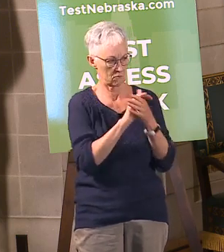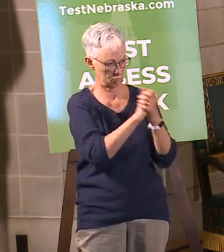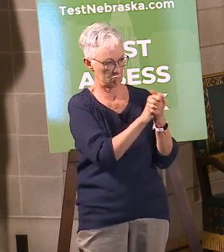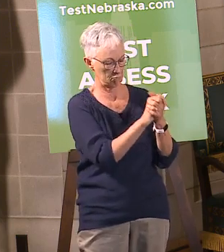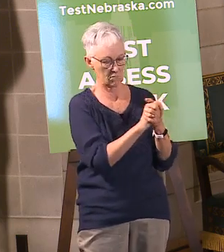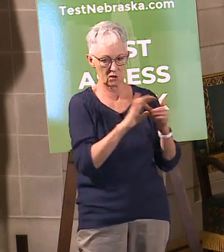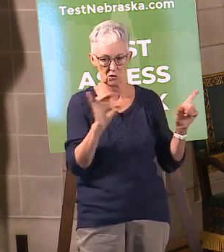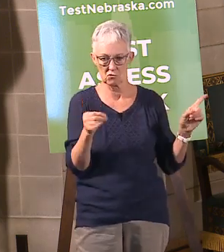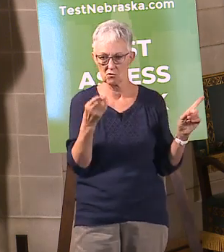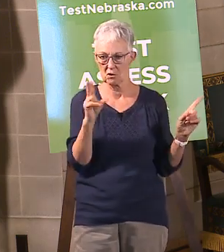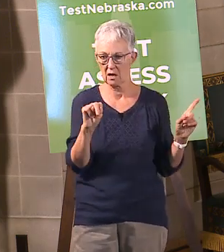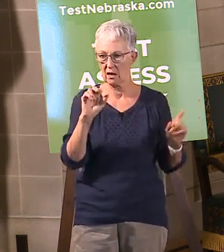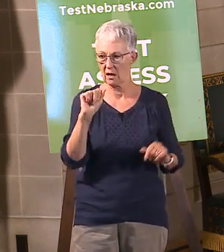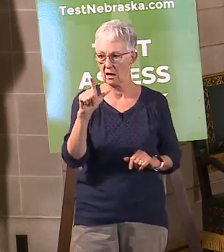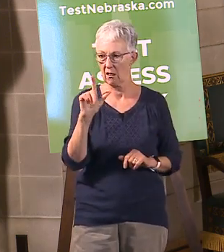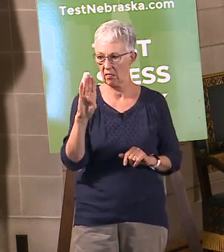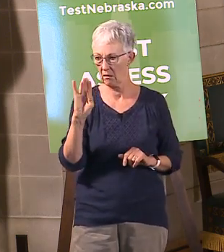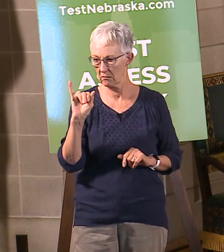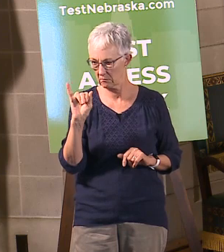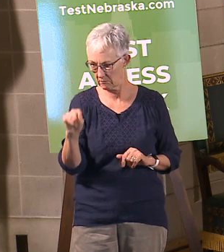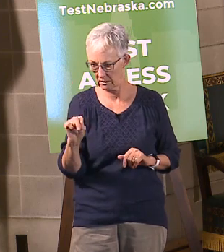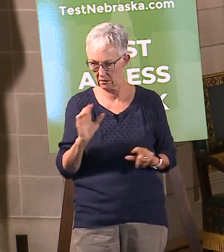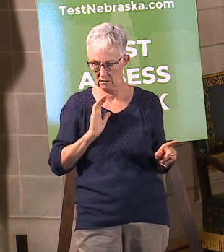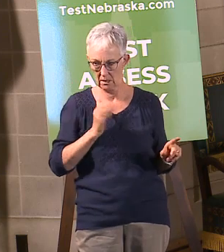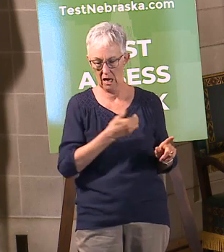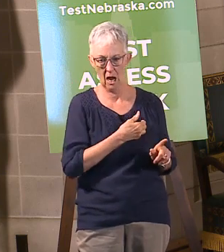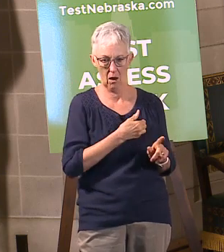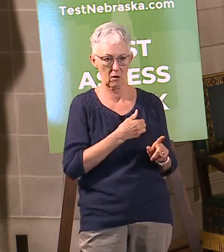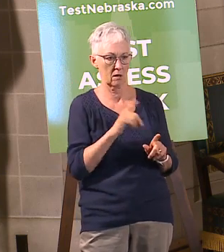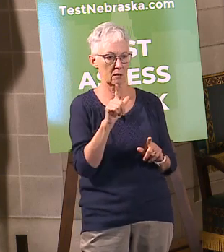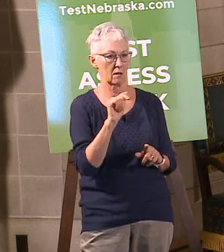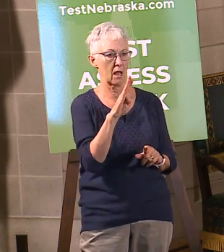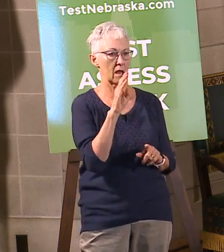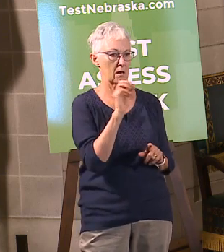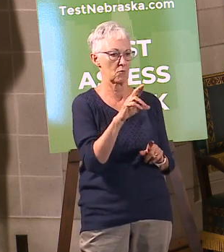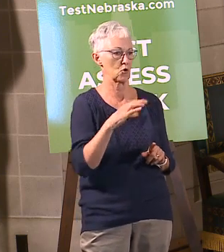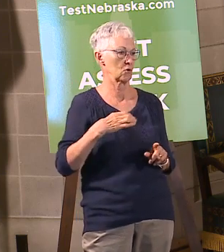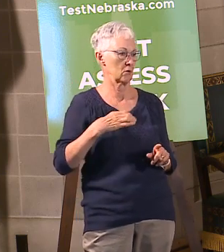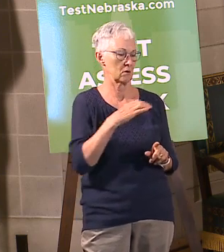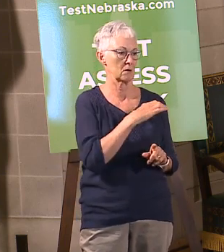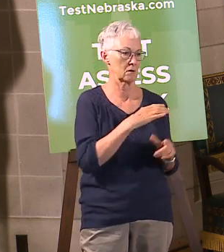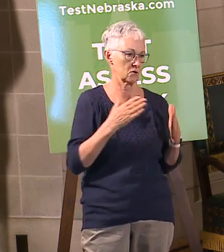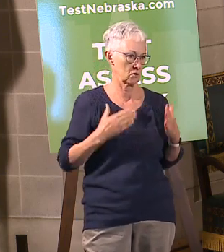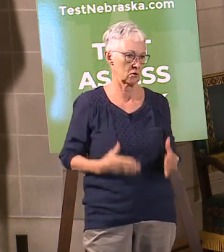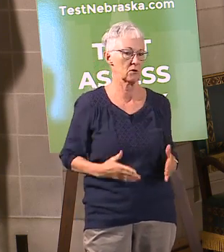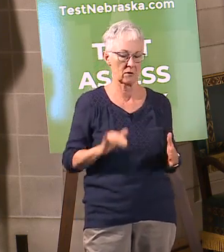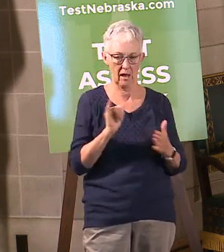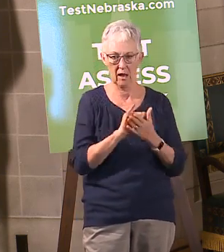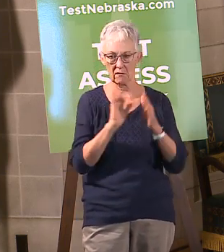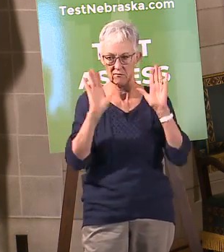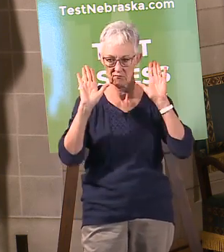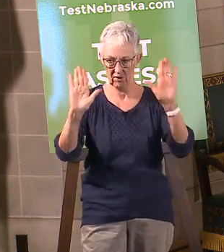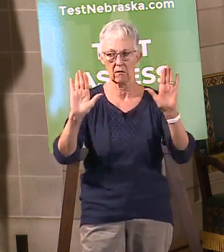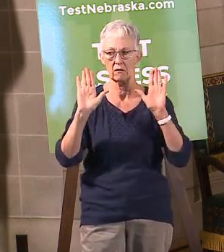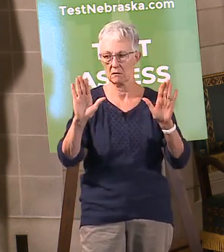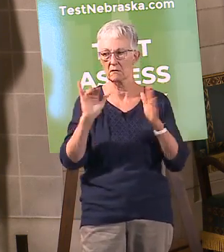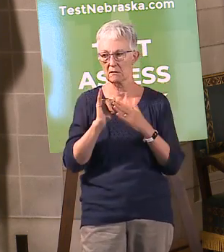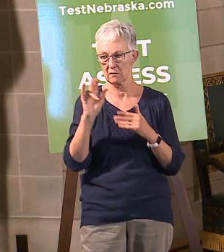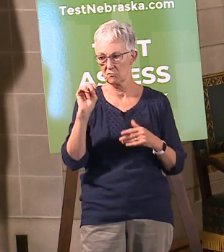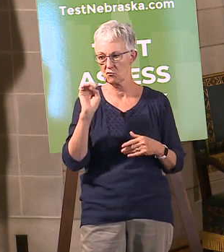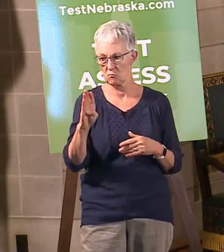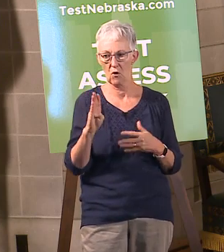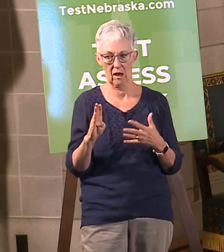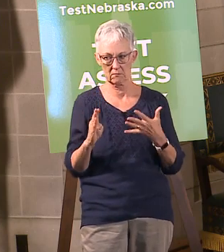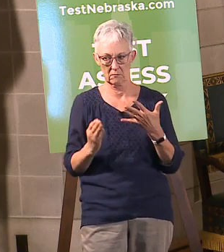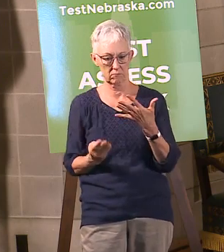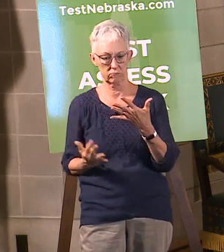to, who's our labor commissioner, as well as to Ed Toner, our OCIO, with regard to that. That's fantastic that Nebraska ranks so well